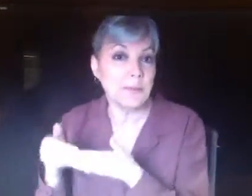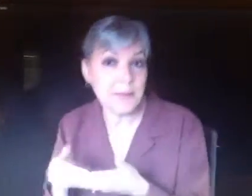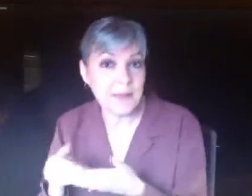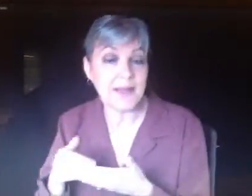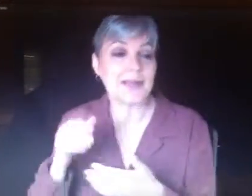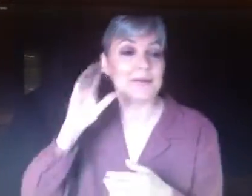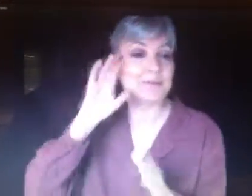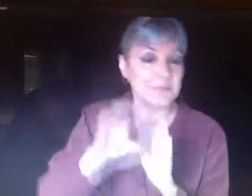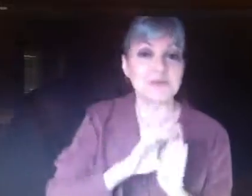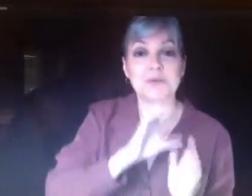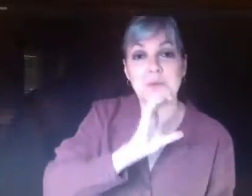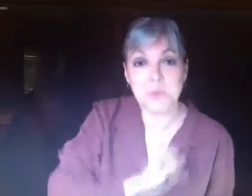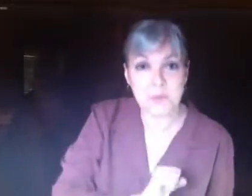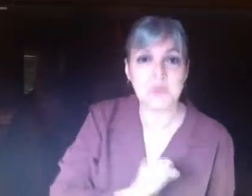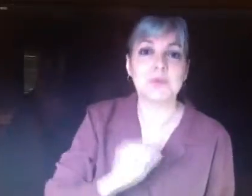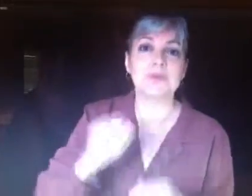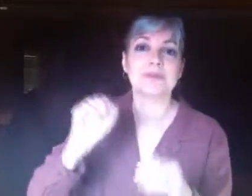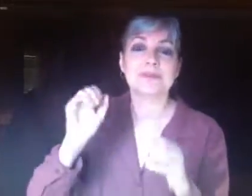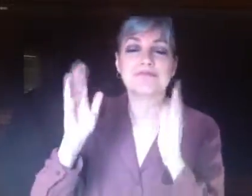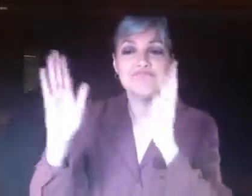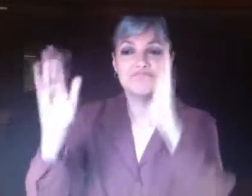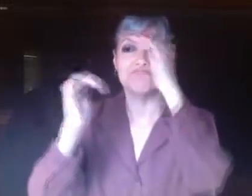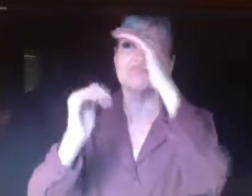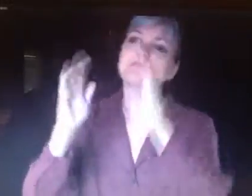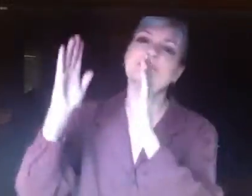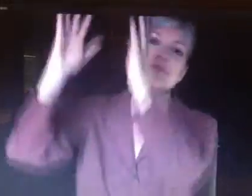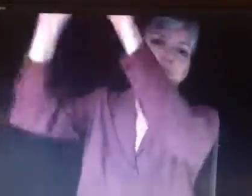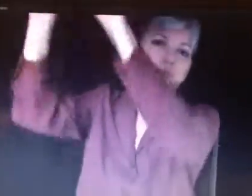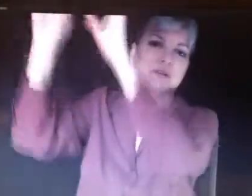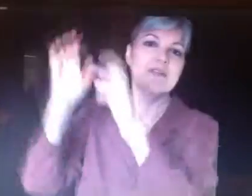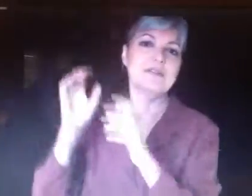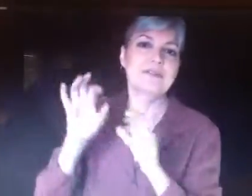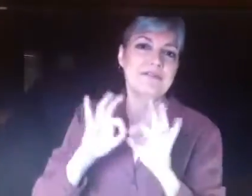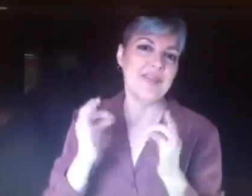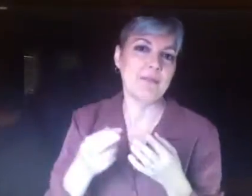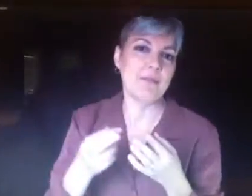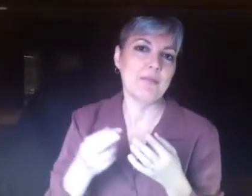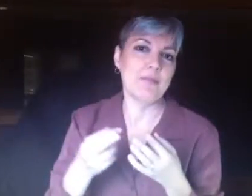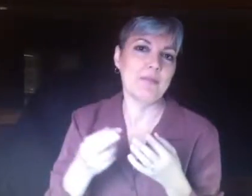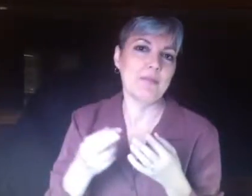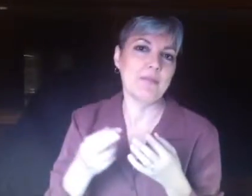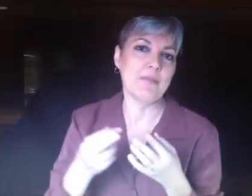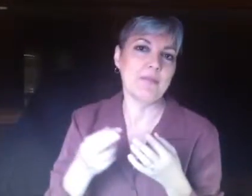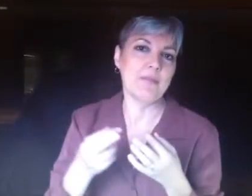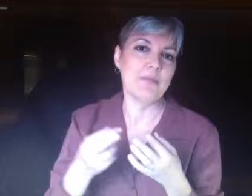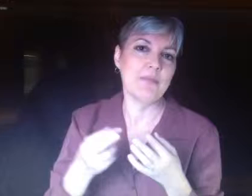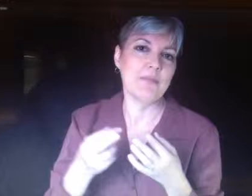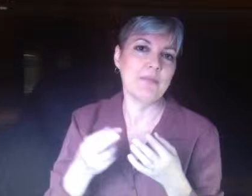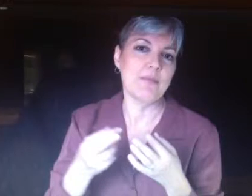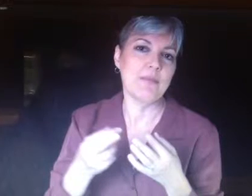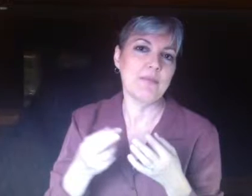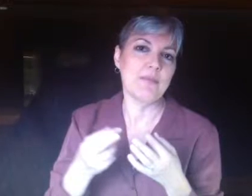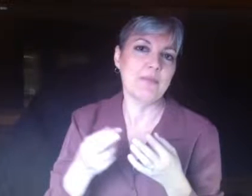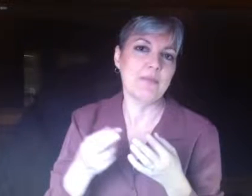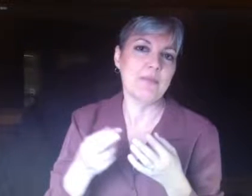box. And I put 2 pictures in there as well. I put a picture of when Sophia was a baby and then a picture of when